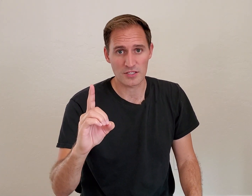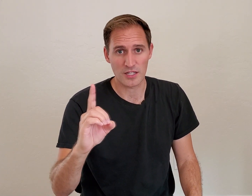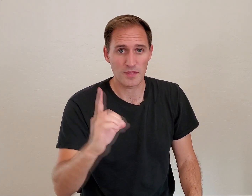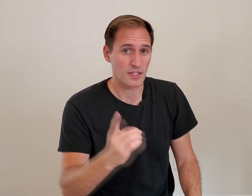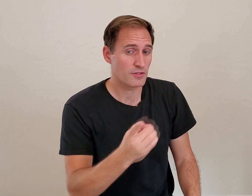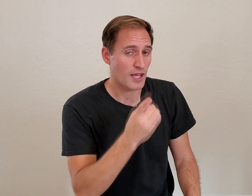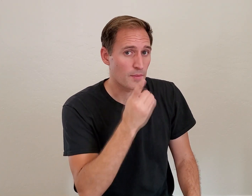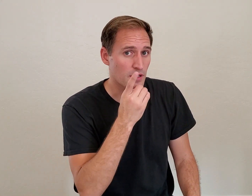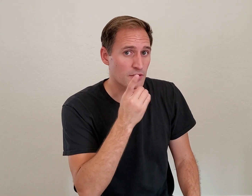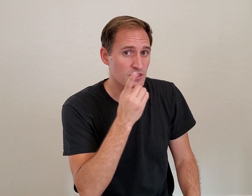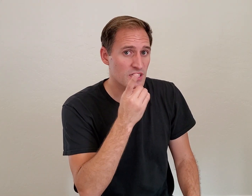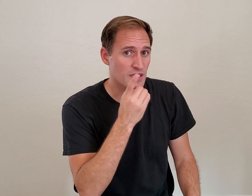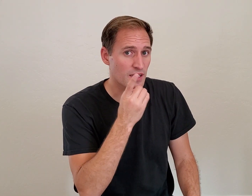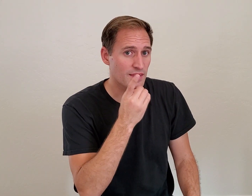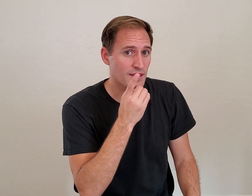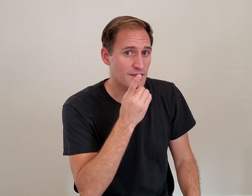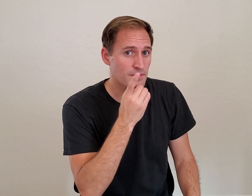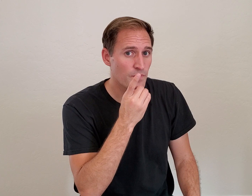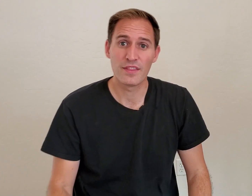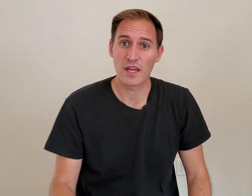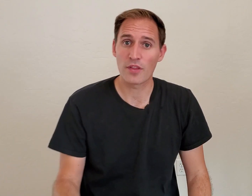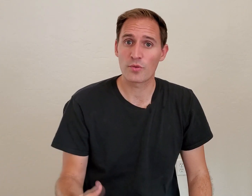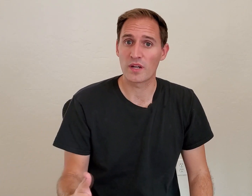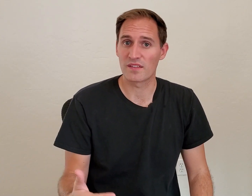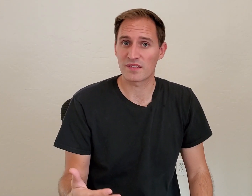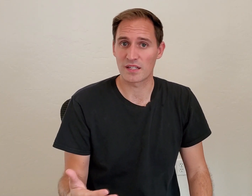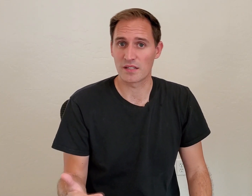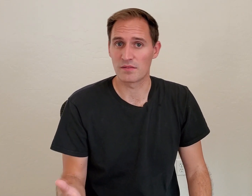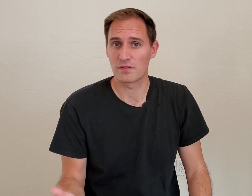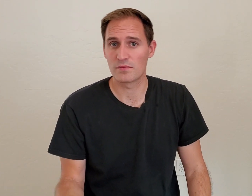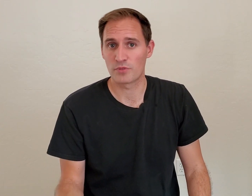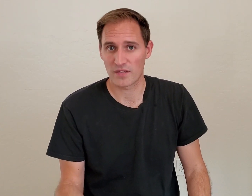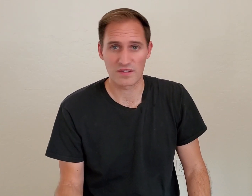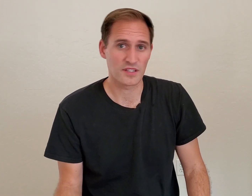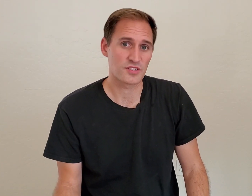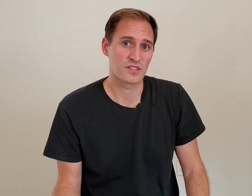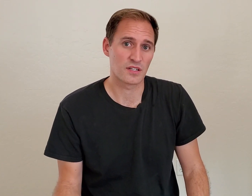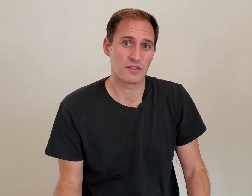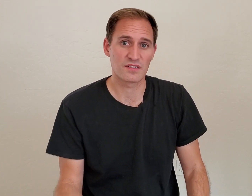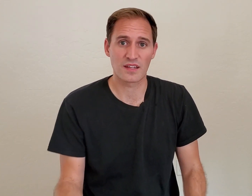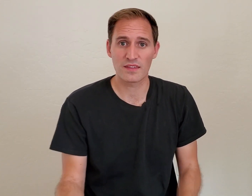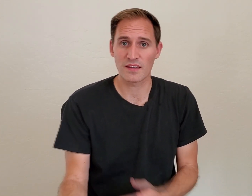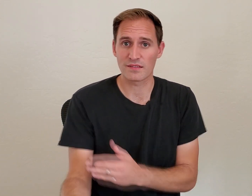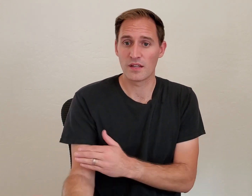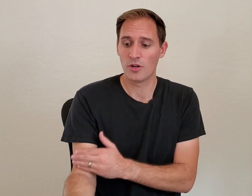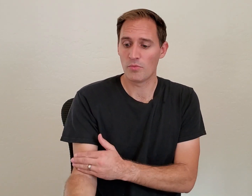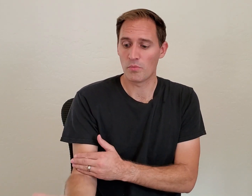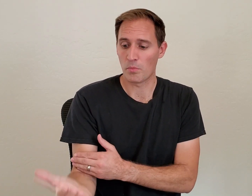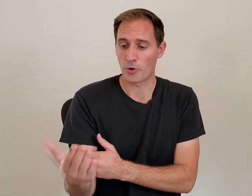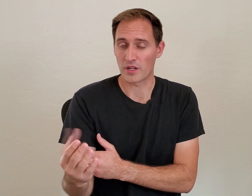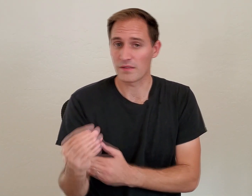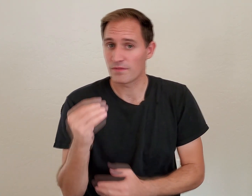shape and you tap it on your chin like this. The other way of signing breakfast, lunch, and dinner is like this. Morning